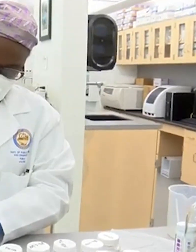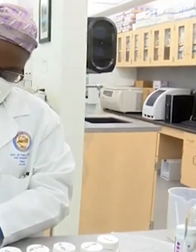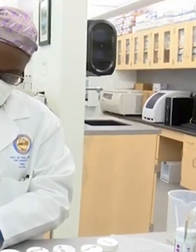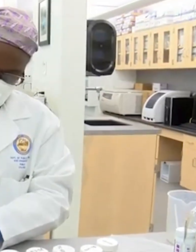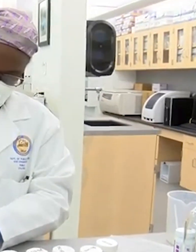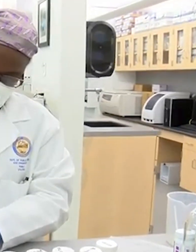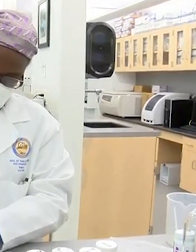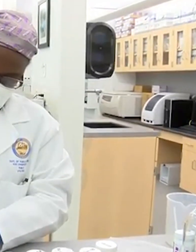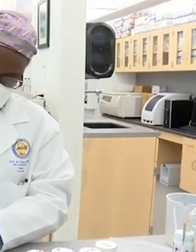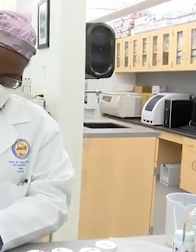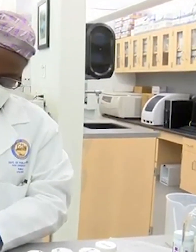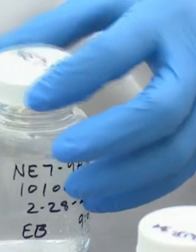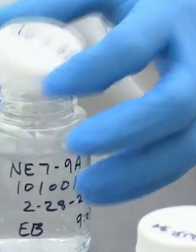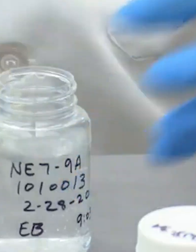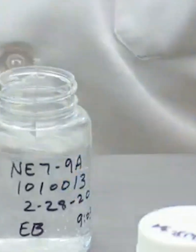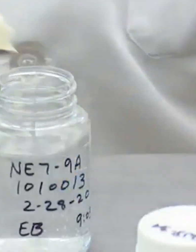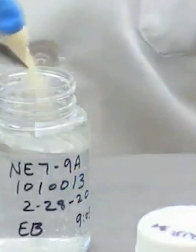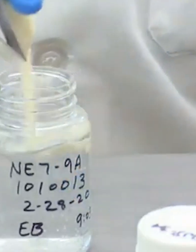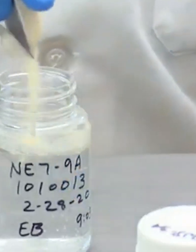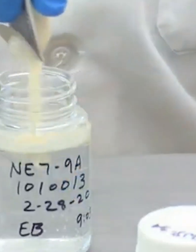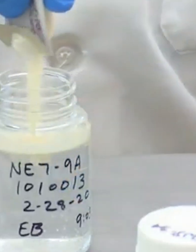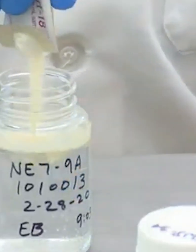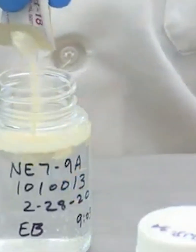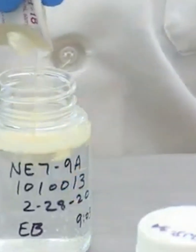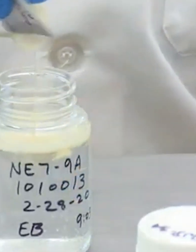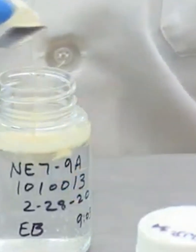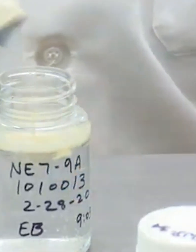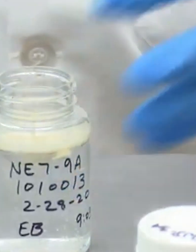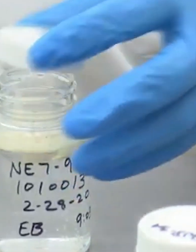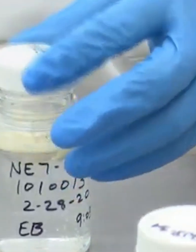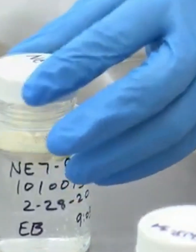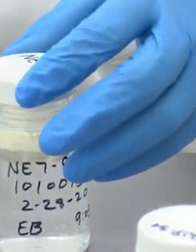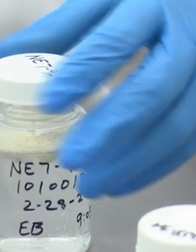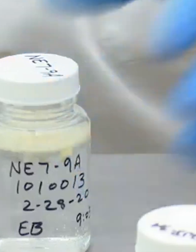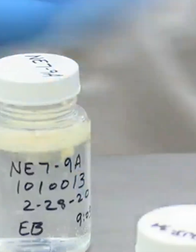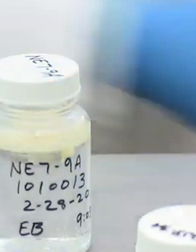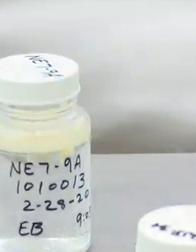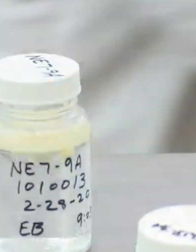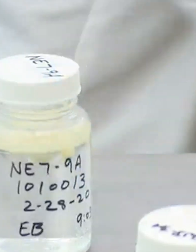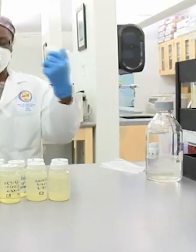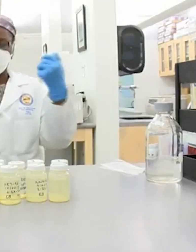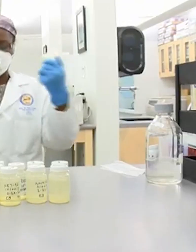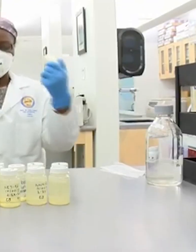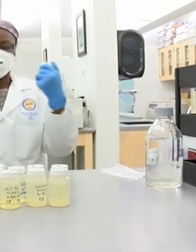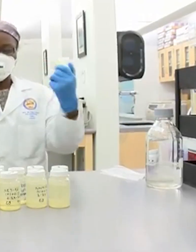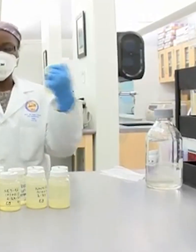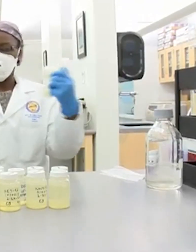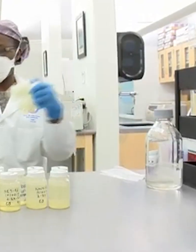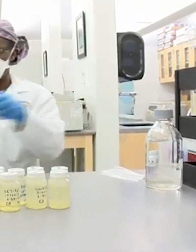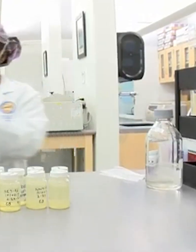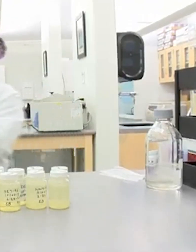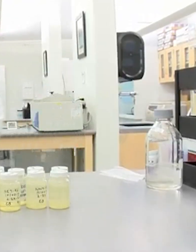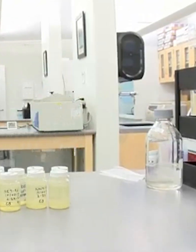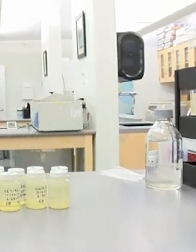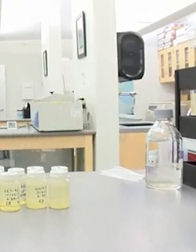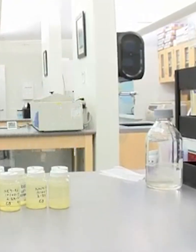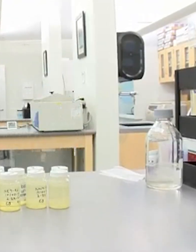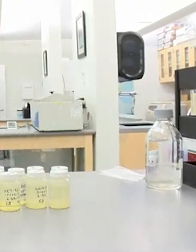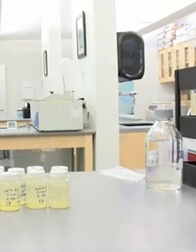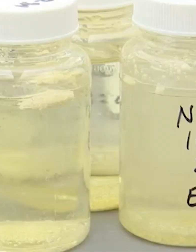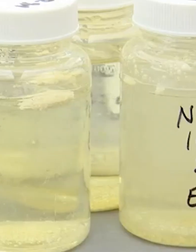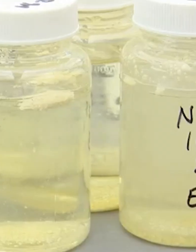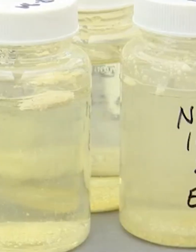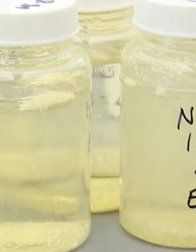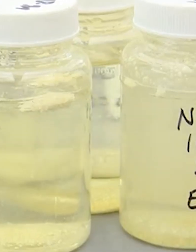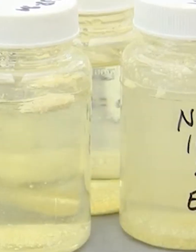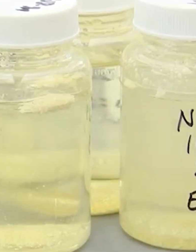until, and we are anticipating positive results, and the unapproved samples that we've looked at, tested, the chlorine level,